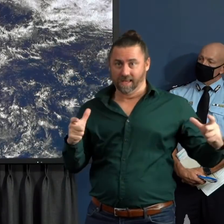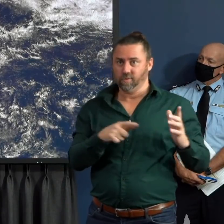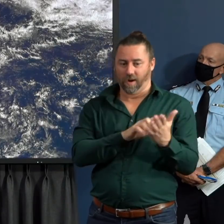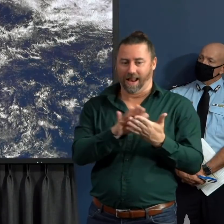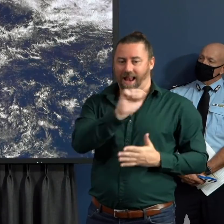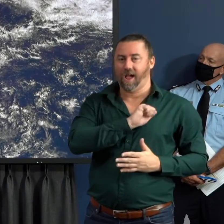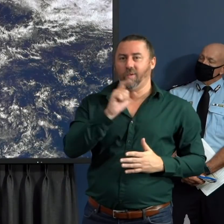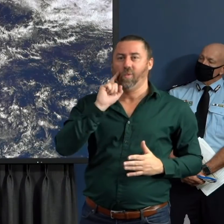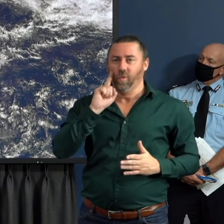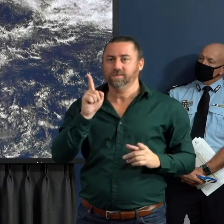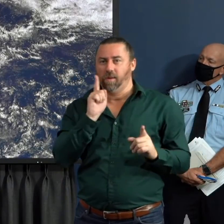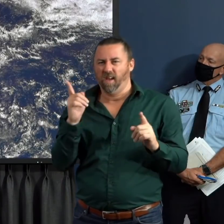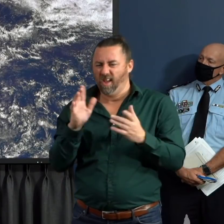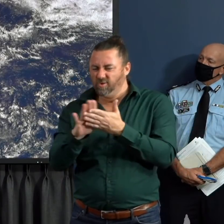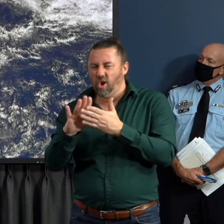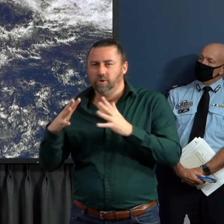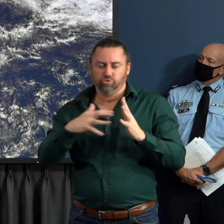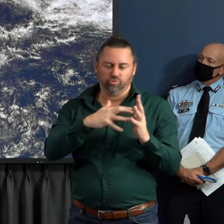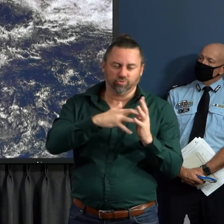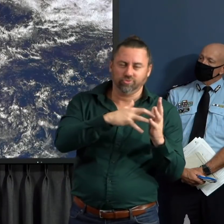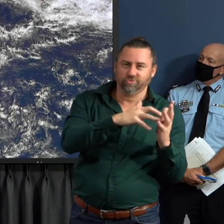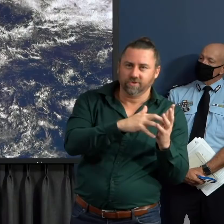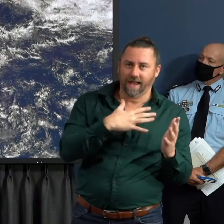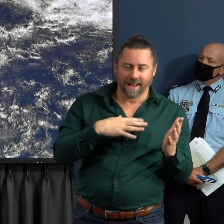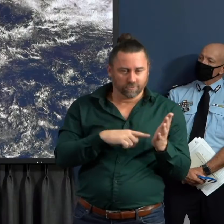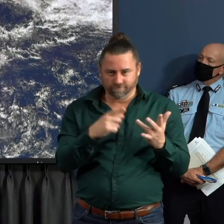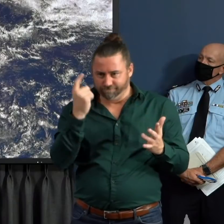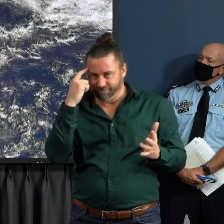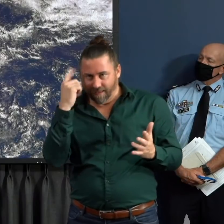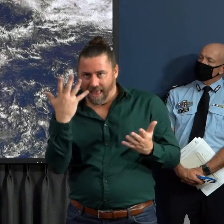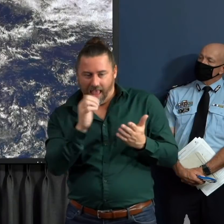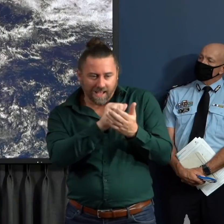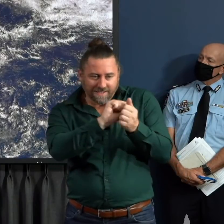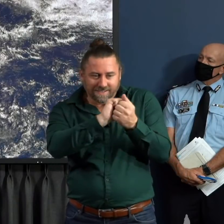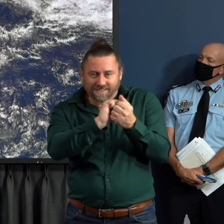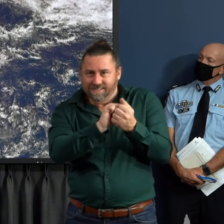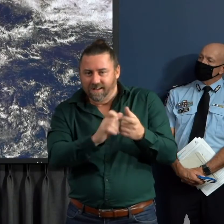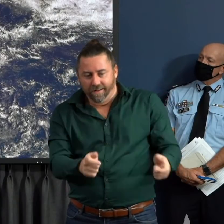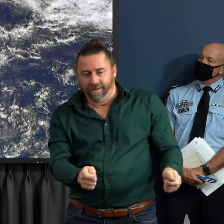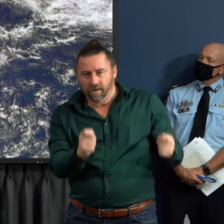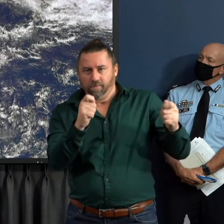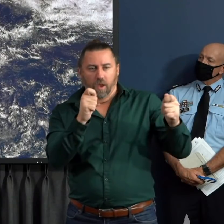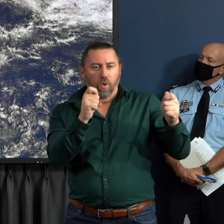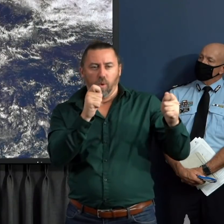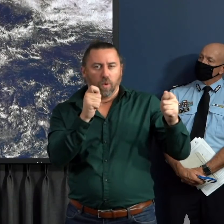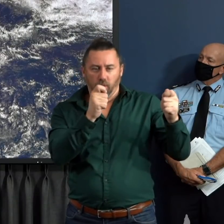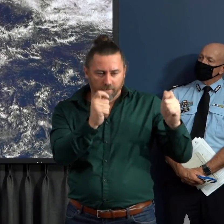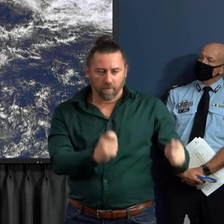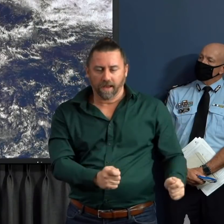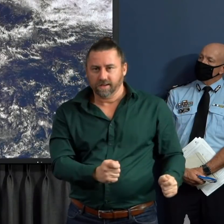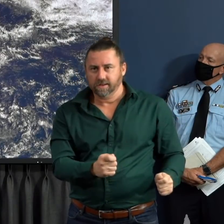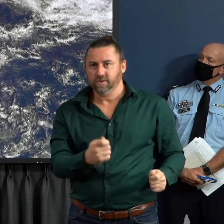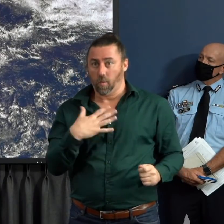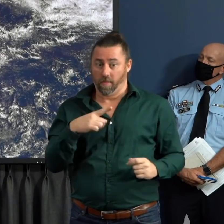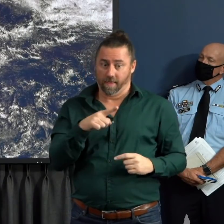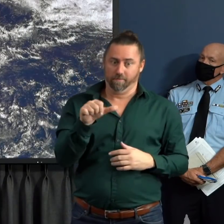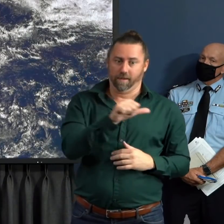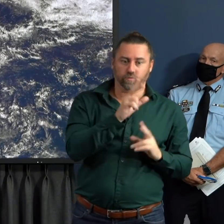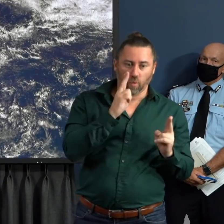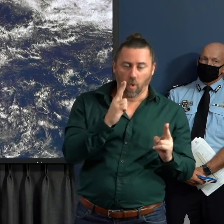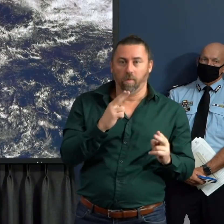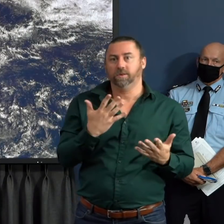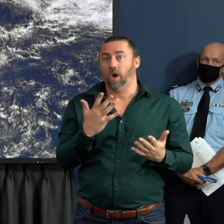working assiduously to get a solution and to get elements of the water treatment plant back online. In